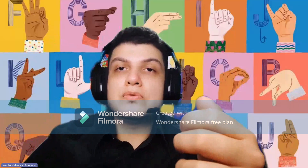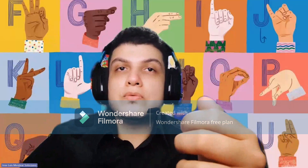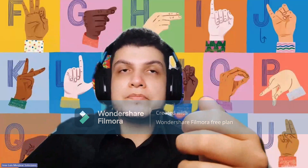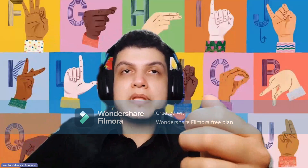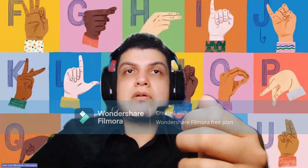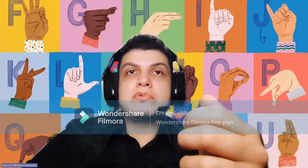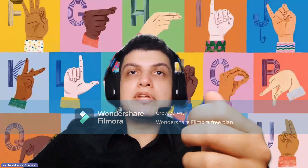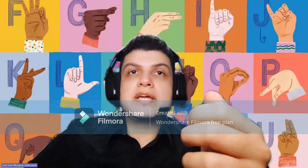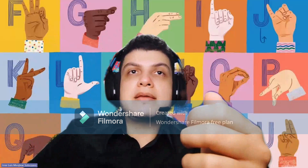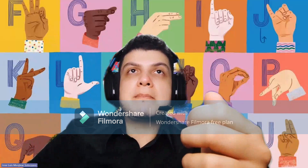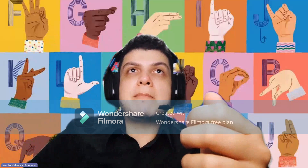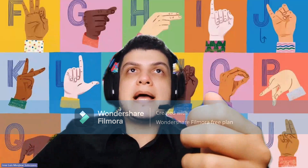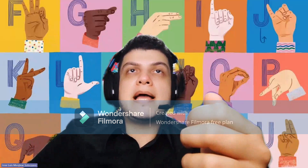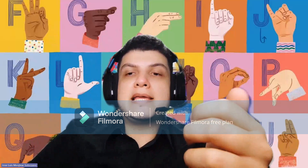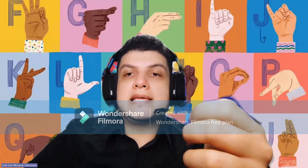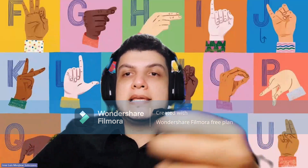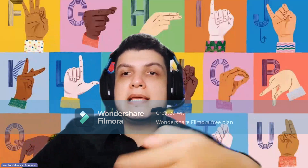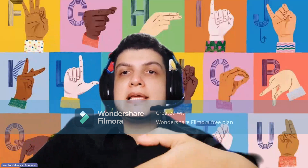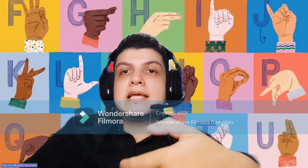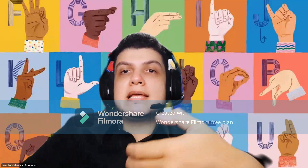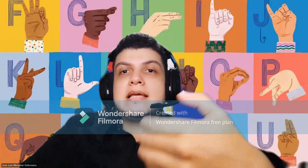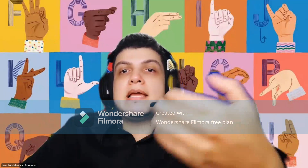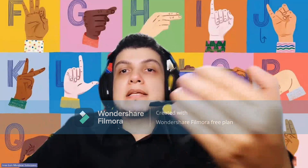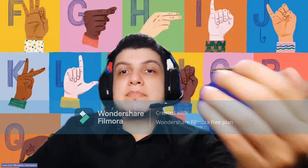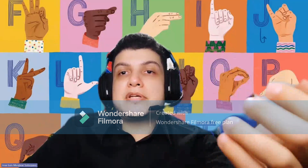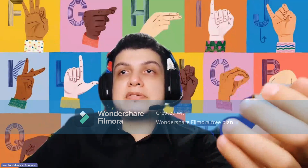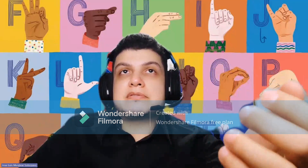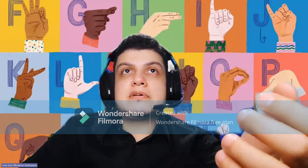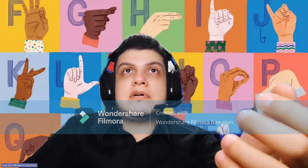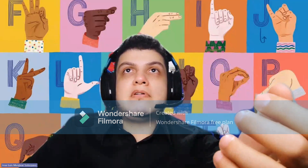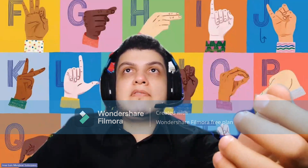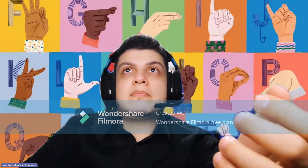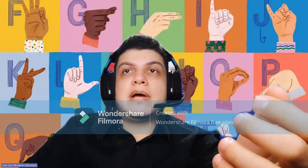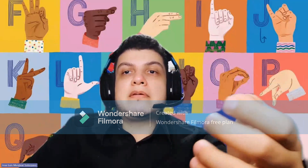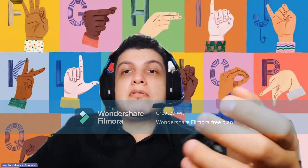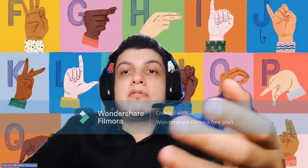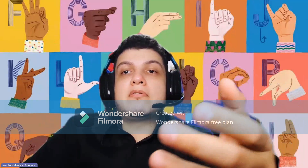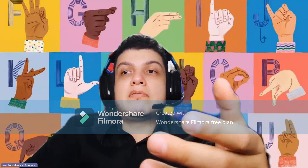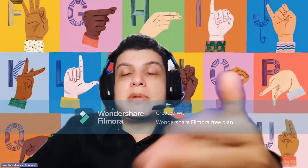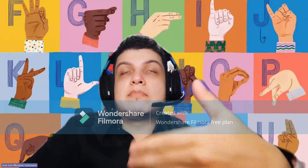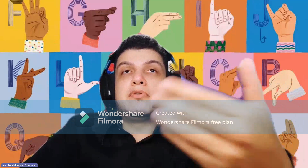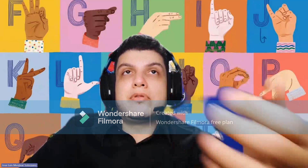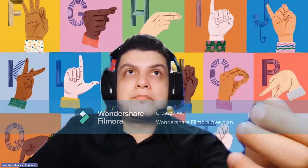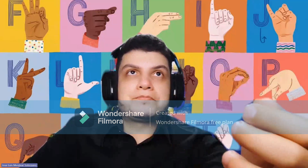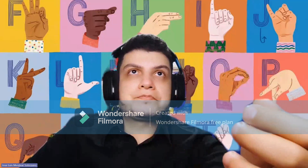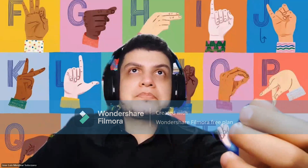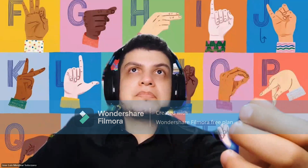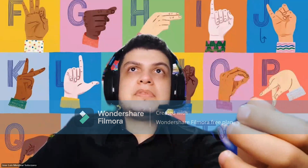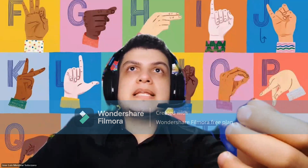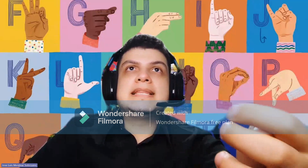to communicate my expression of my mood.